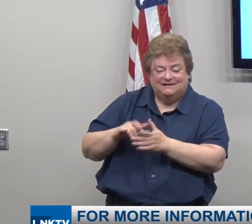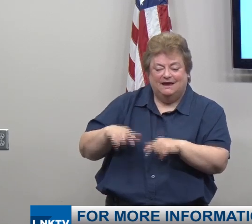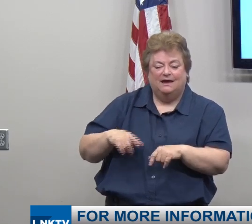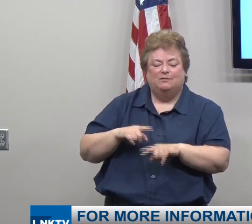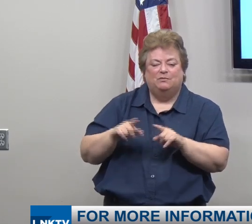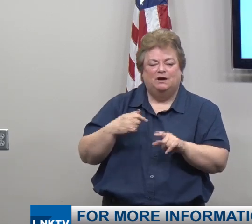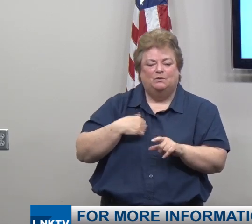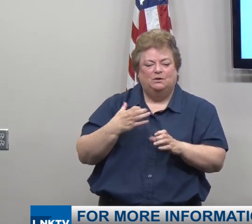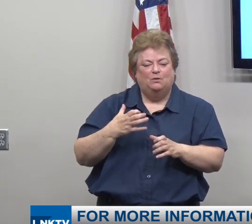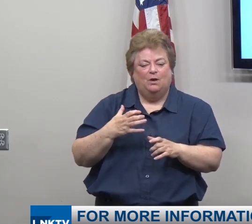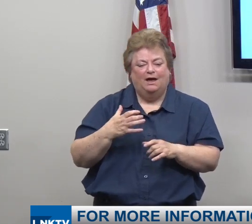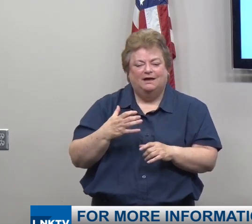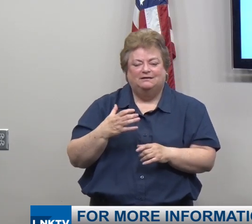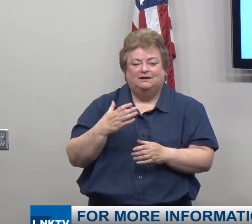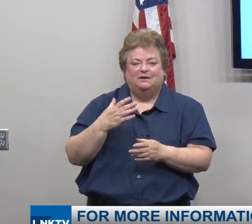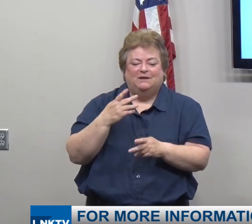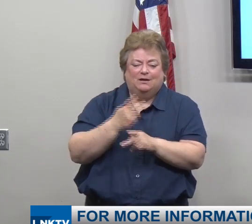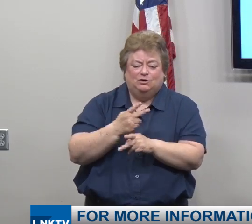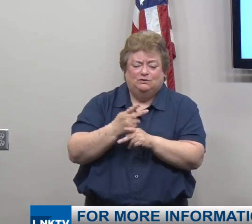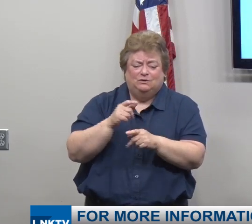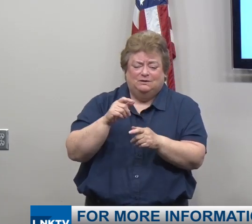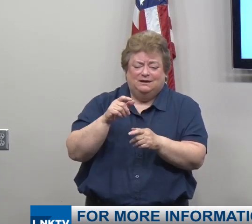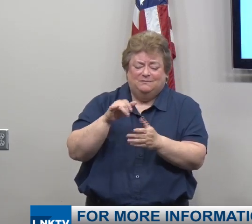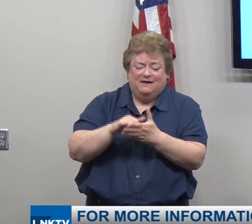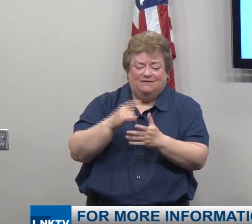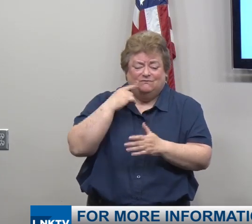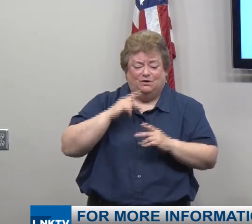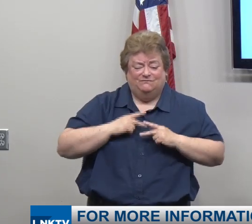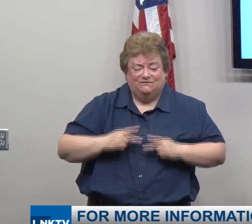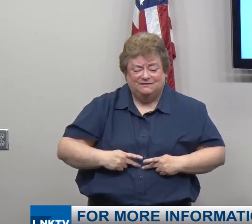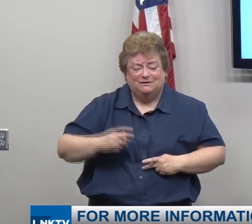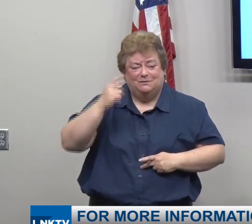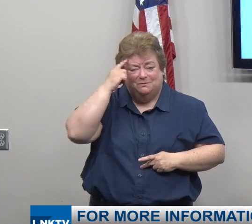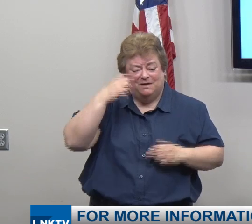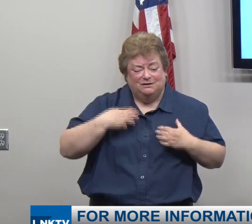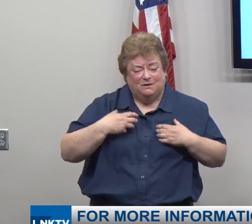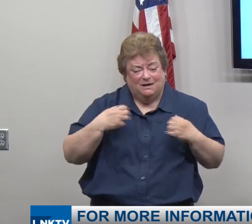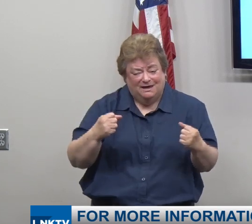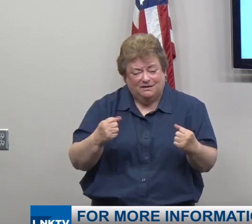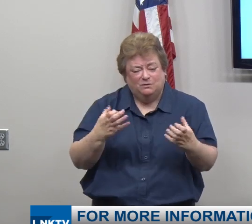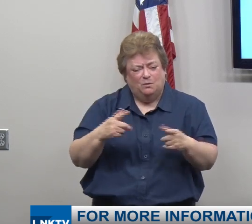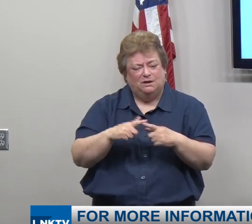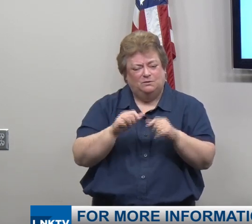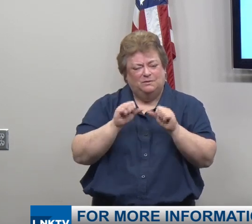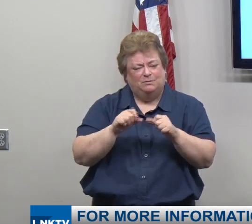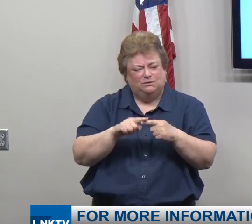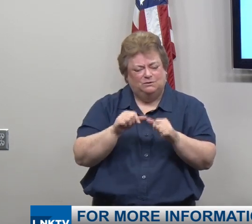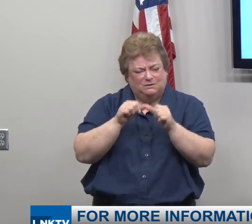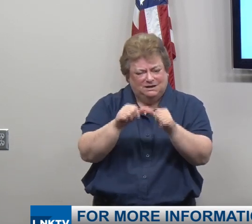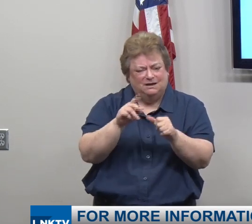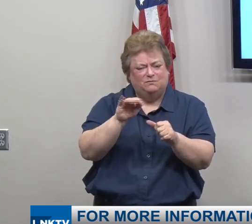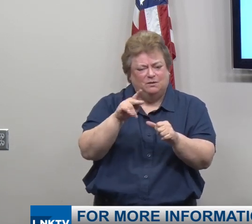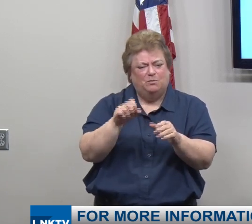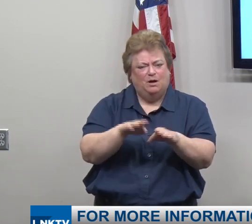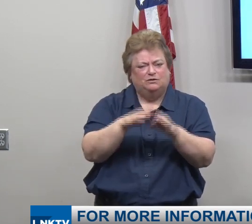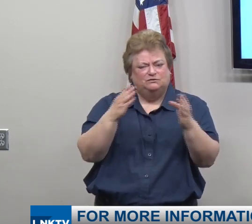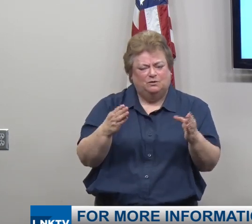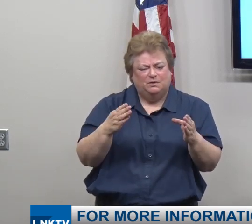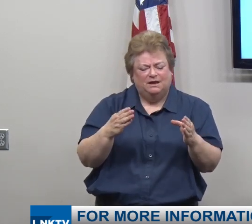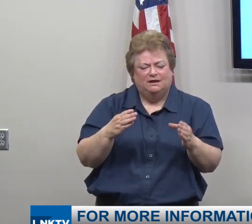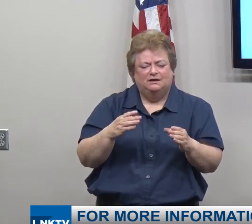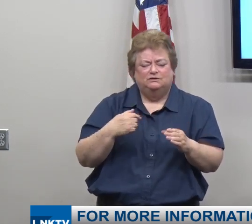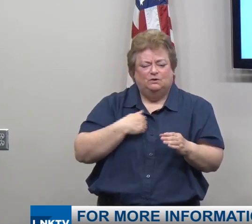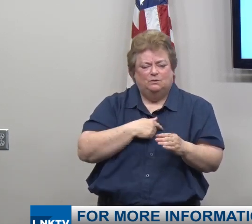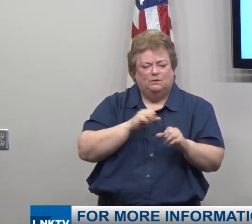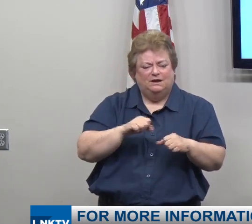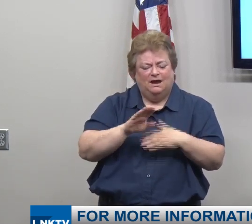mental health and physical health are available and an asset to help us really, you know, survive this challenging time